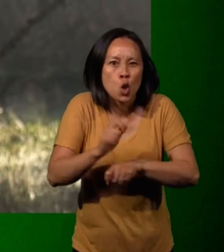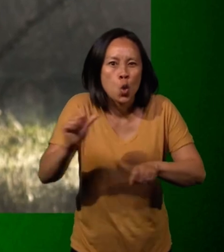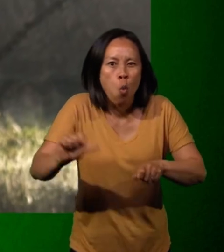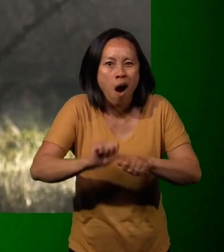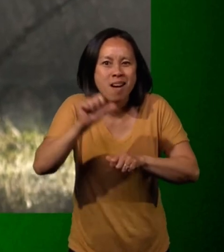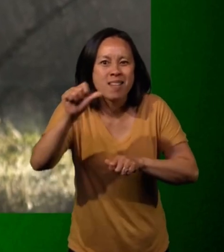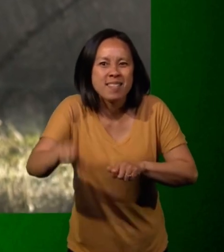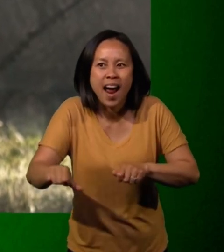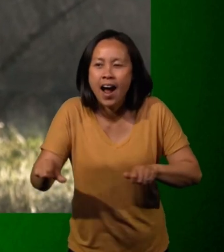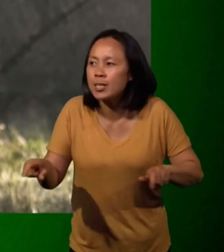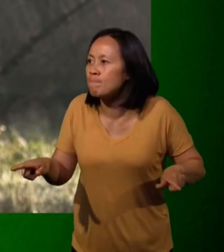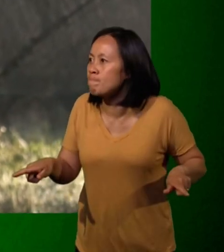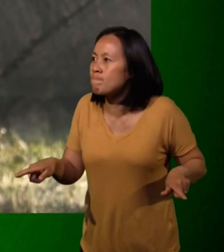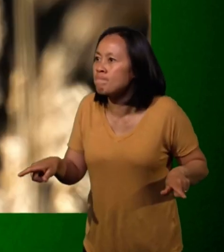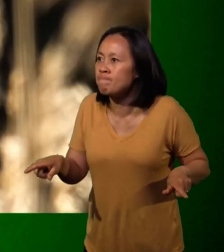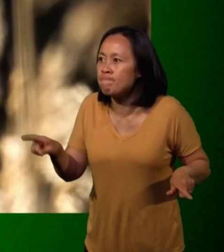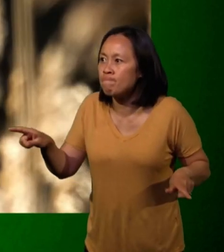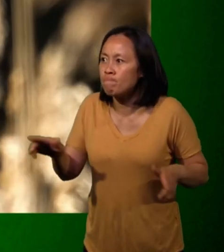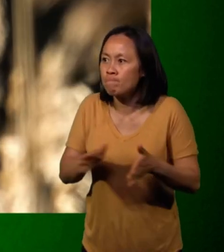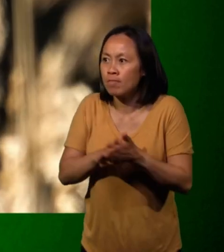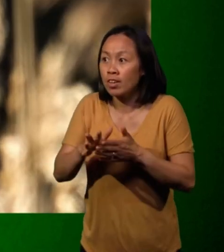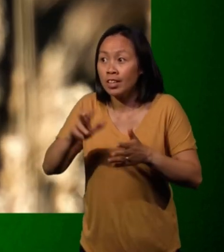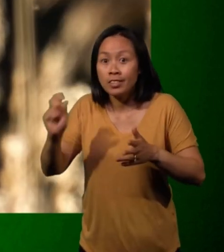there's only one thing left to do: